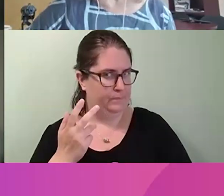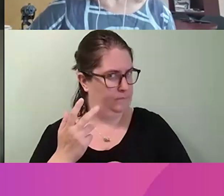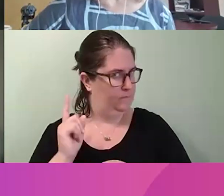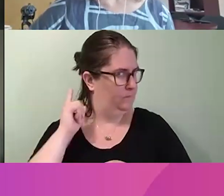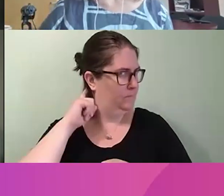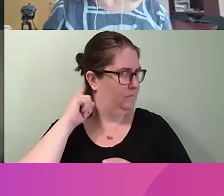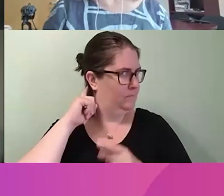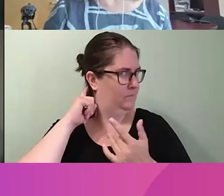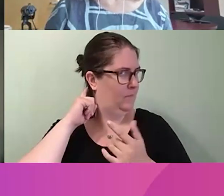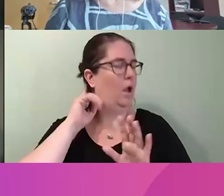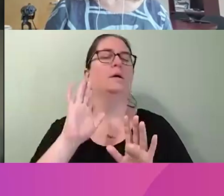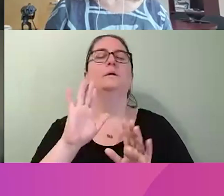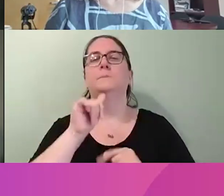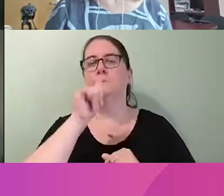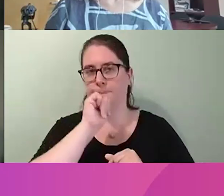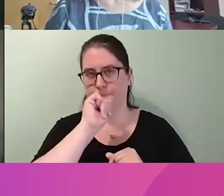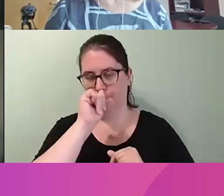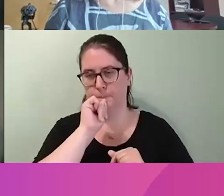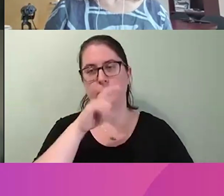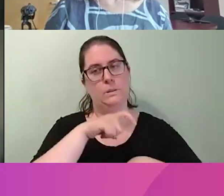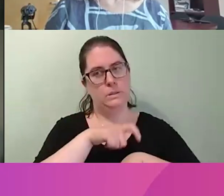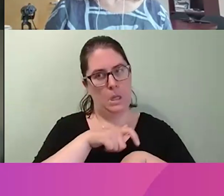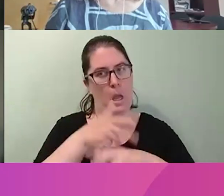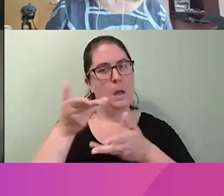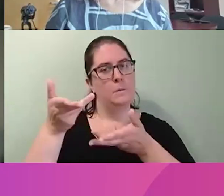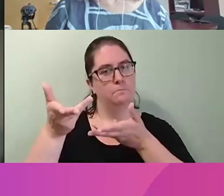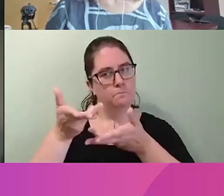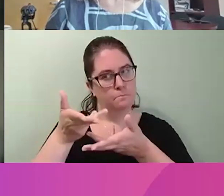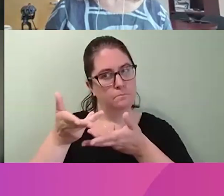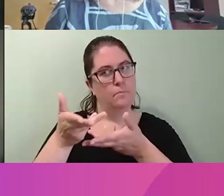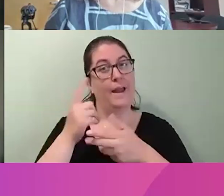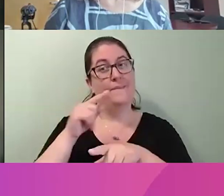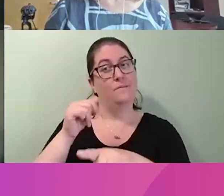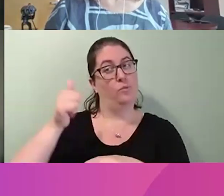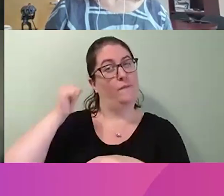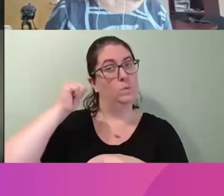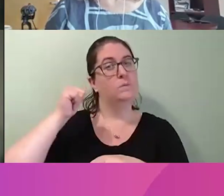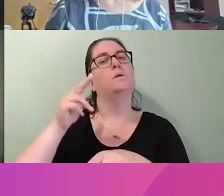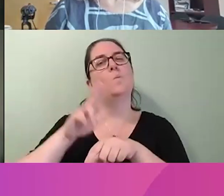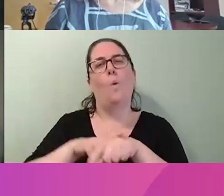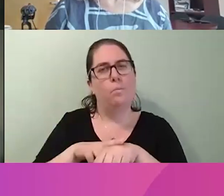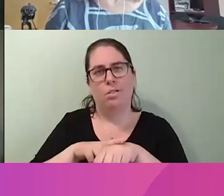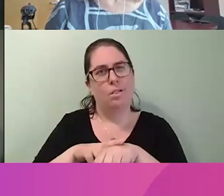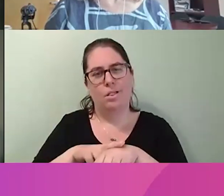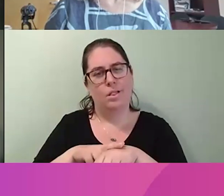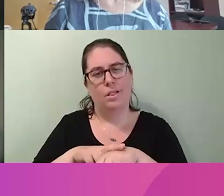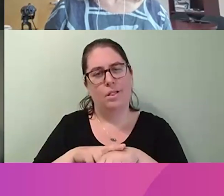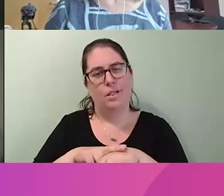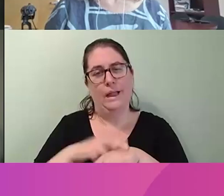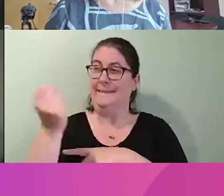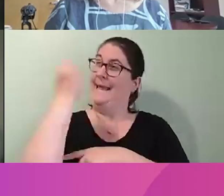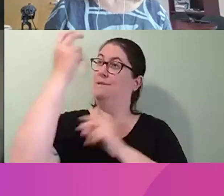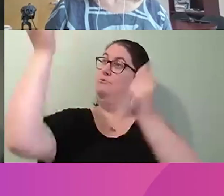that they need to be patient, take more time, and that it's somewhat normal with this type of situation, that people don't say yes right